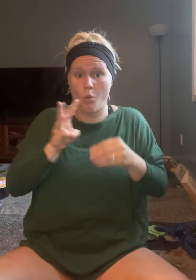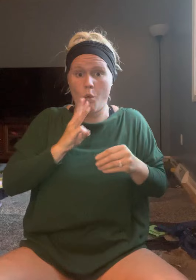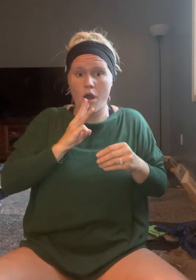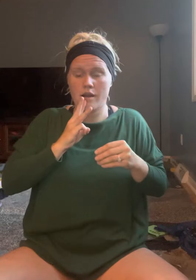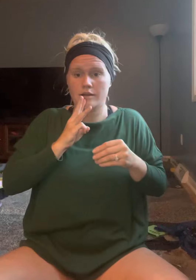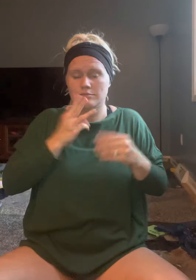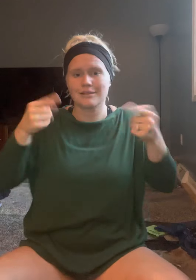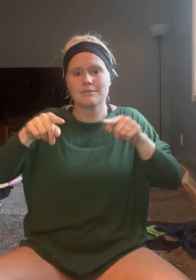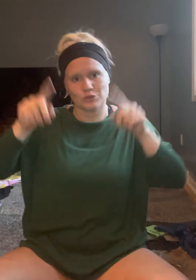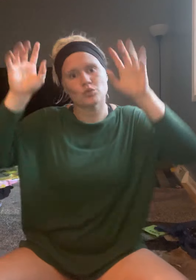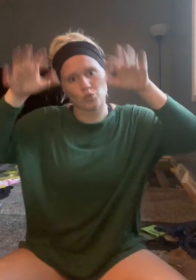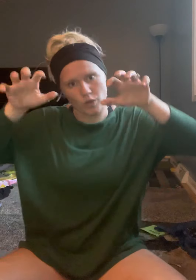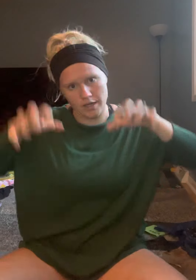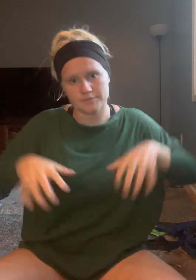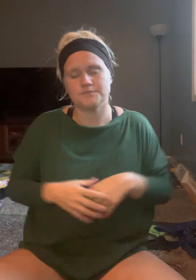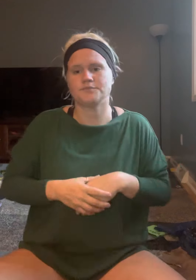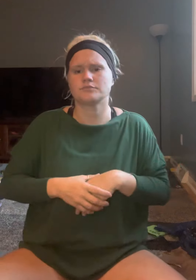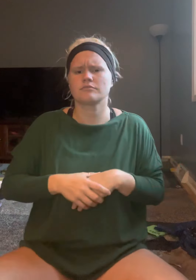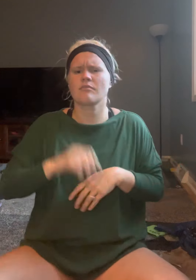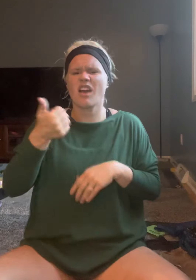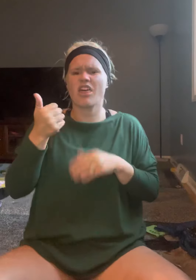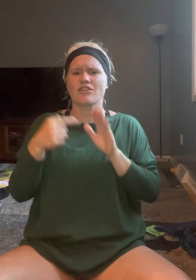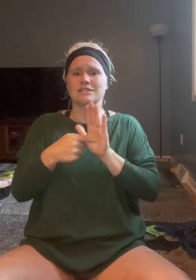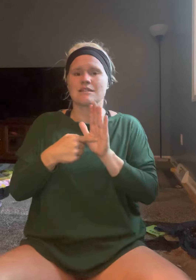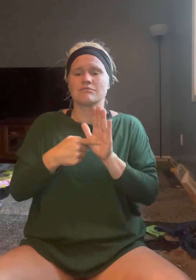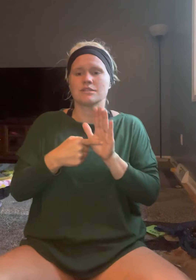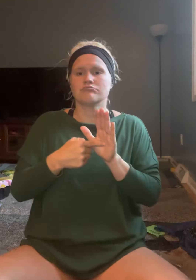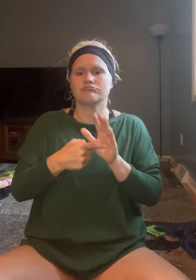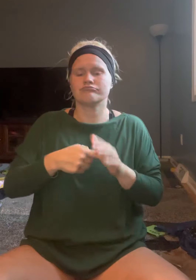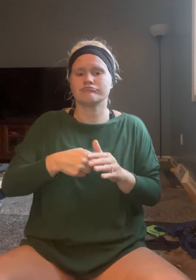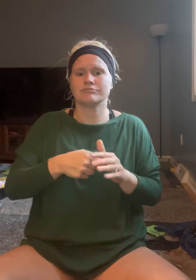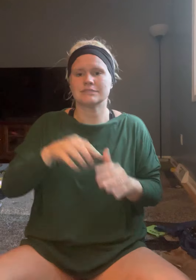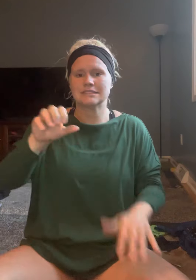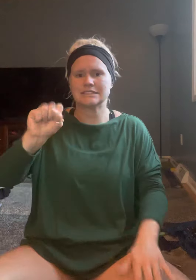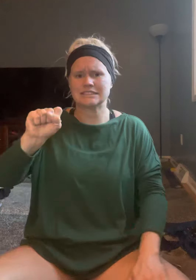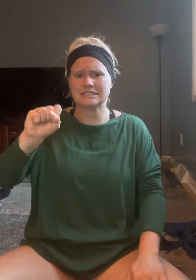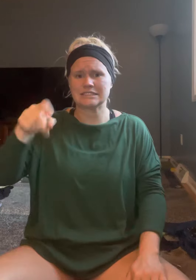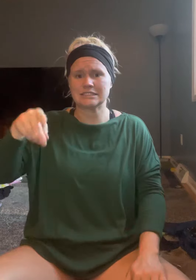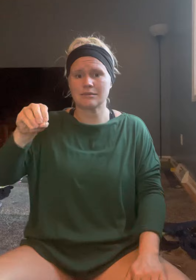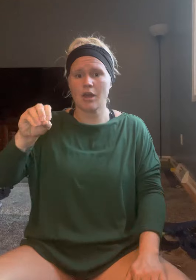Nice dirty sponge here. Okay. Is this sponge saturated?